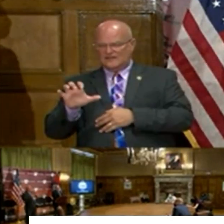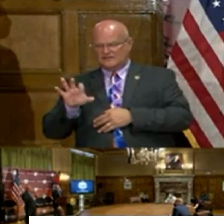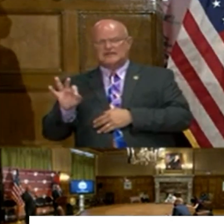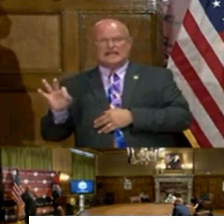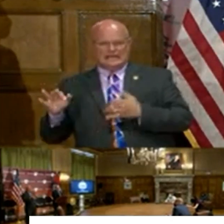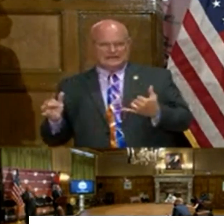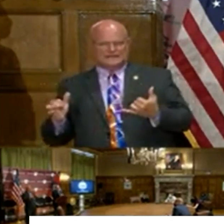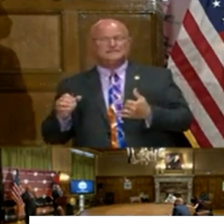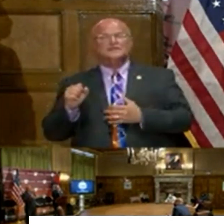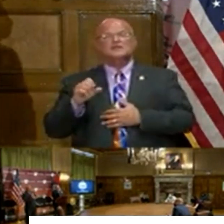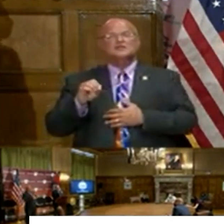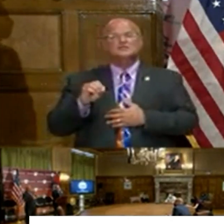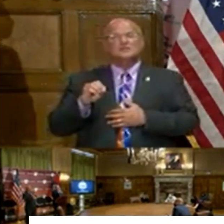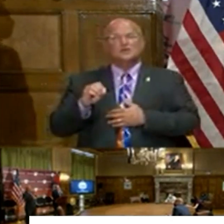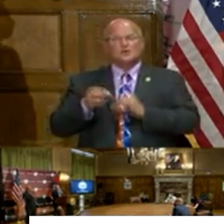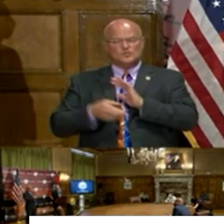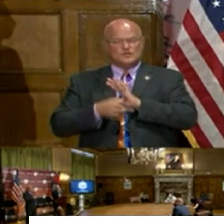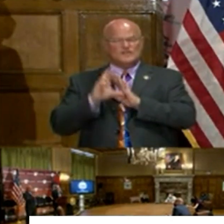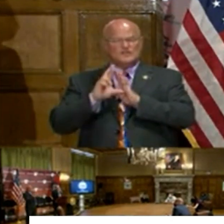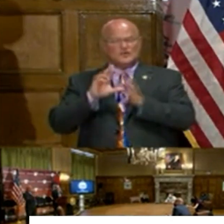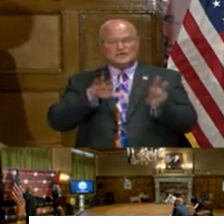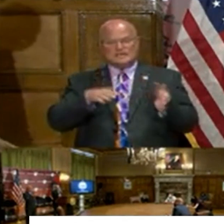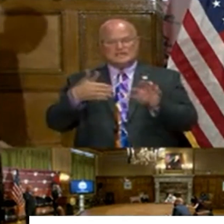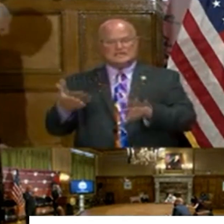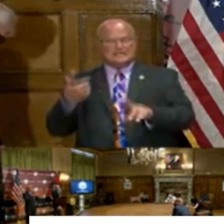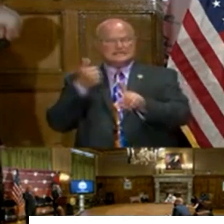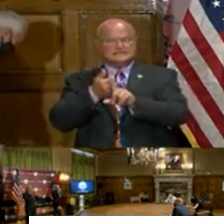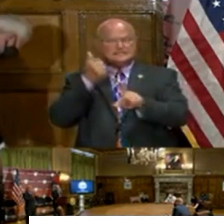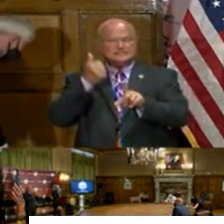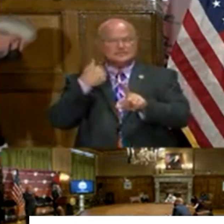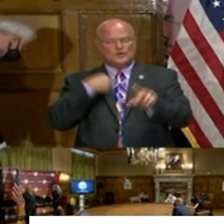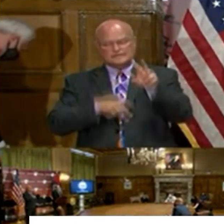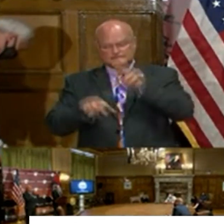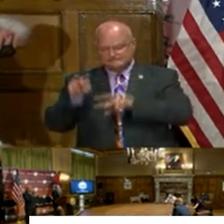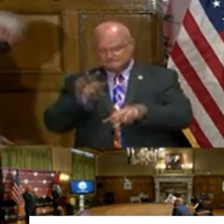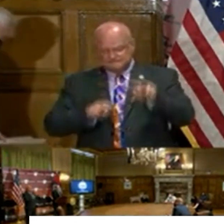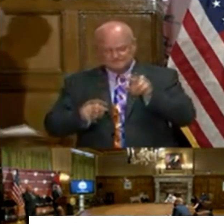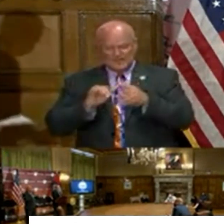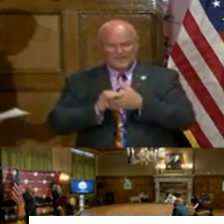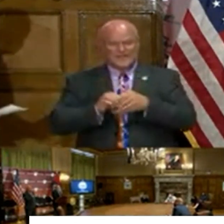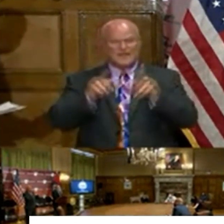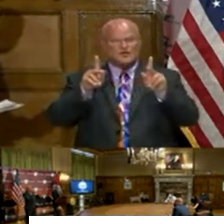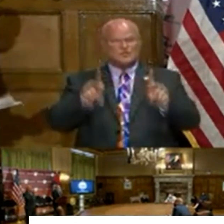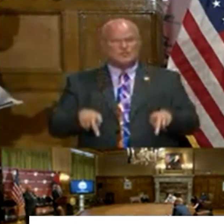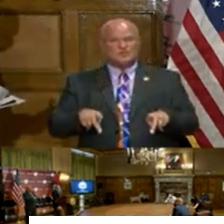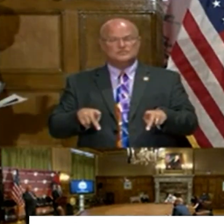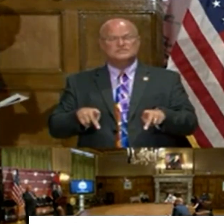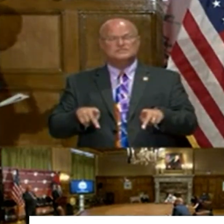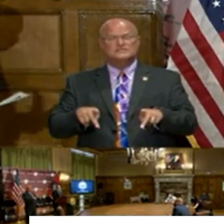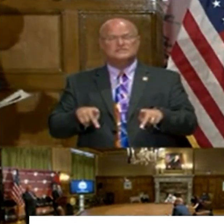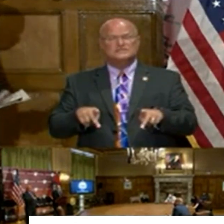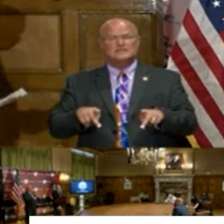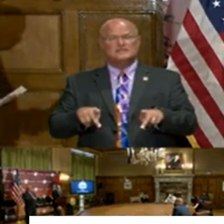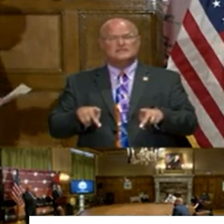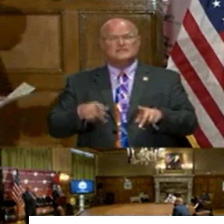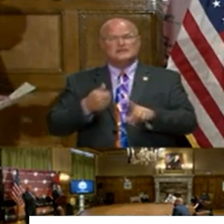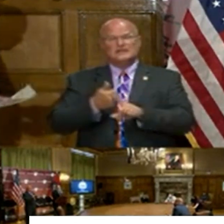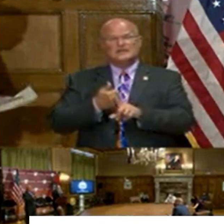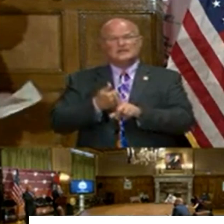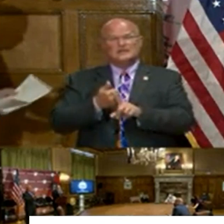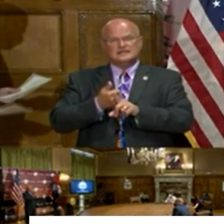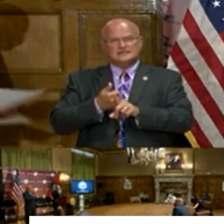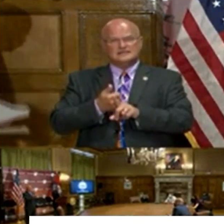599. So in reviewing the deaths that had occurred, we went back and we looked at it. That individual was